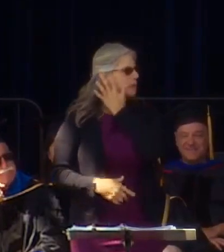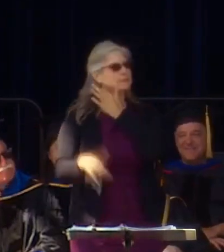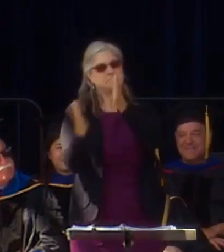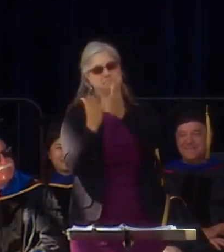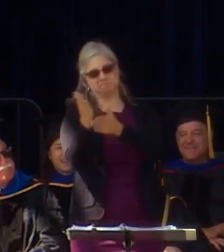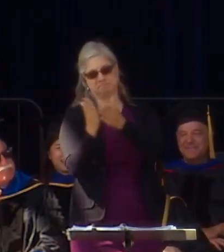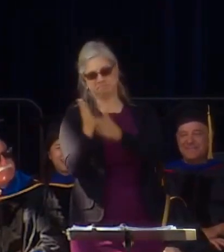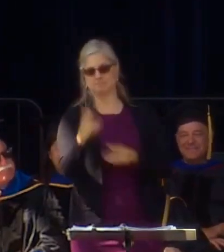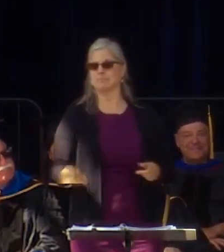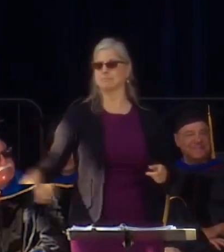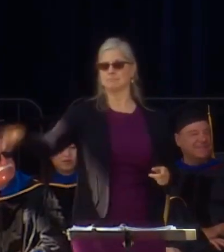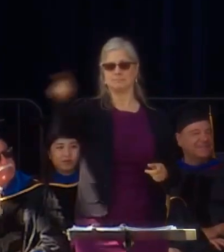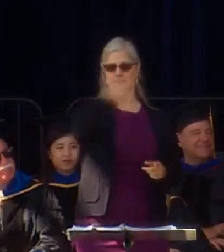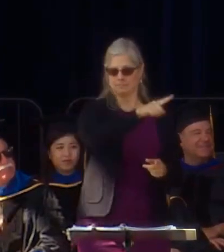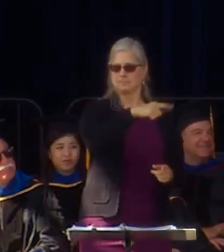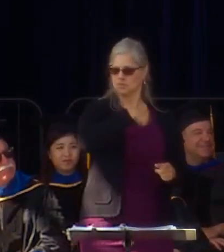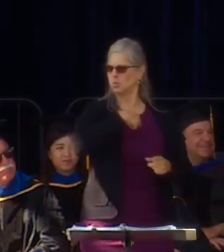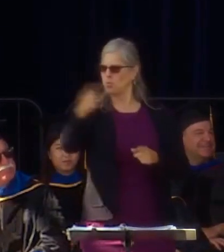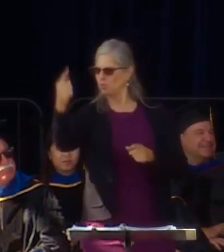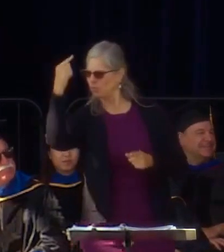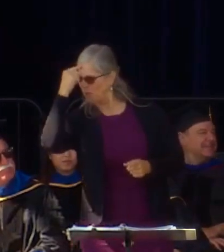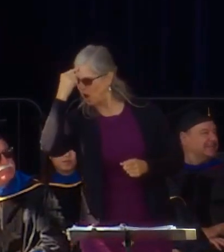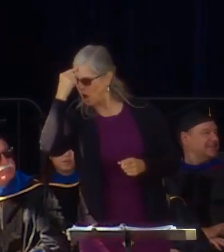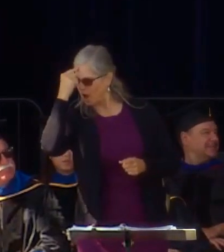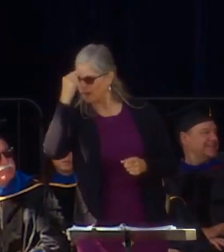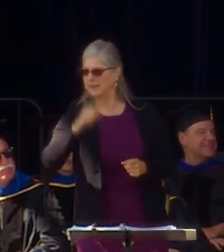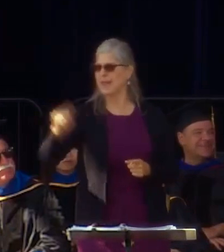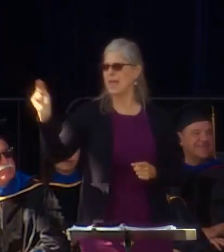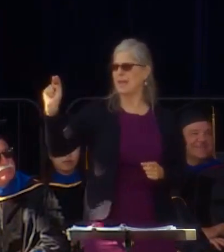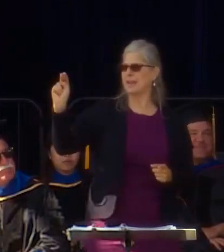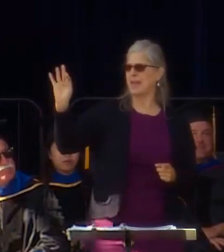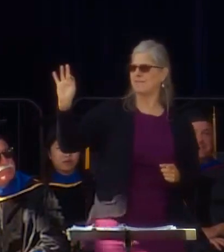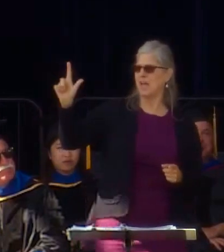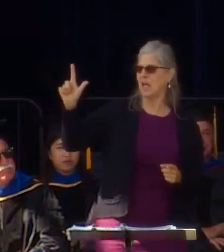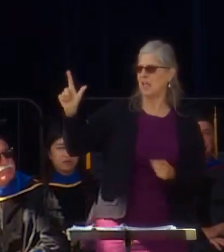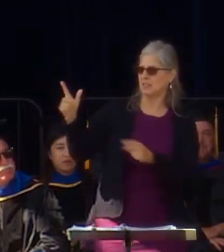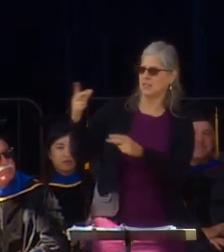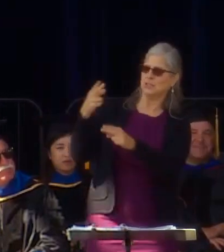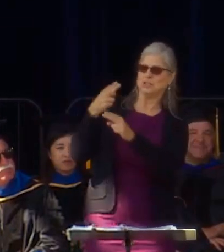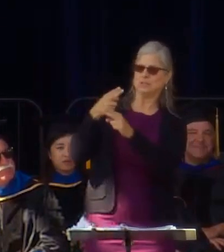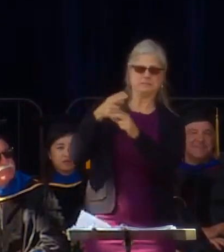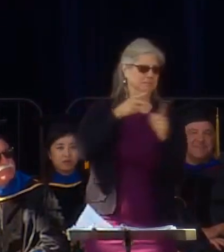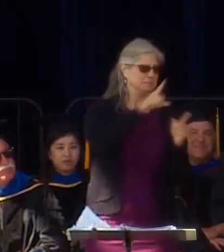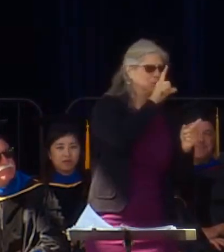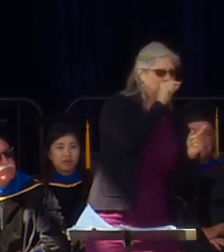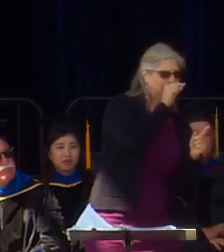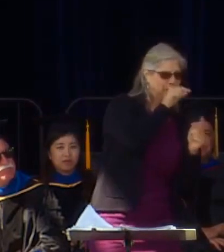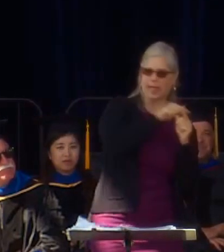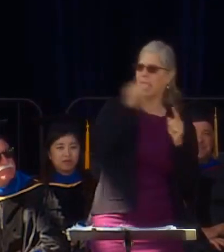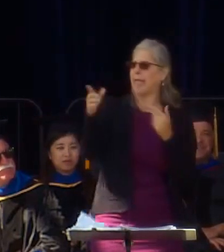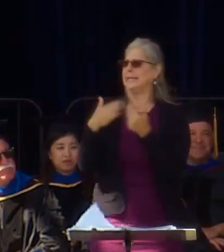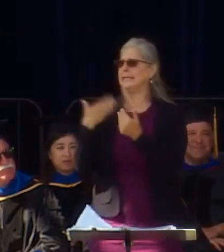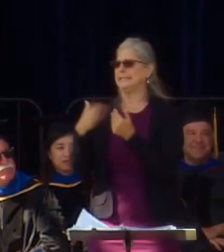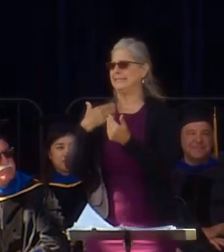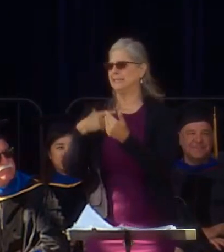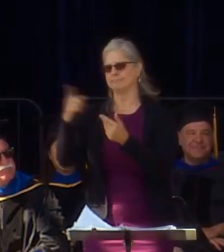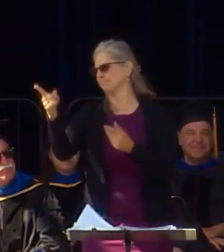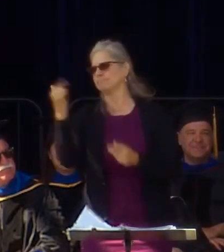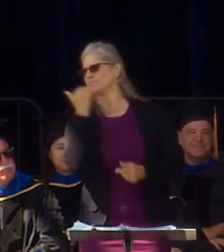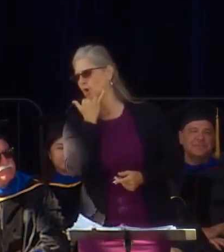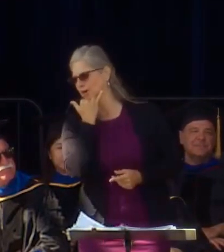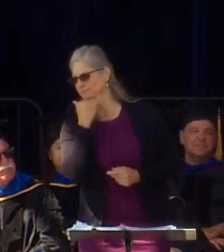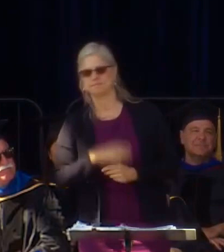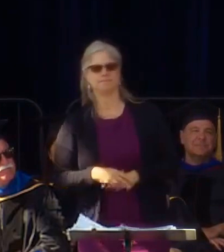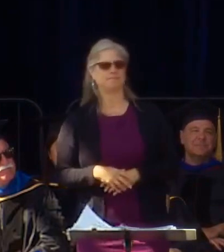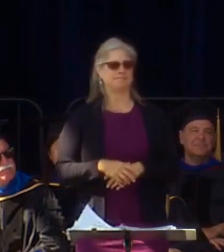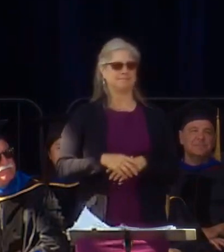Okay, for those of you who did think the NFL was a short hop from Twitter, you'd be an outlier.